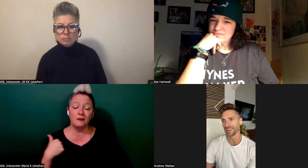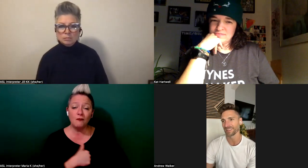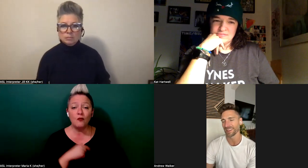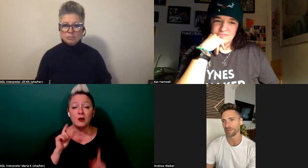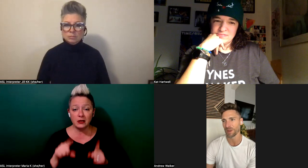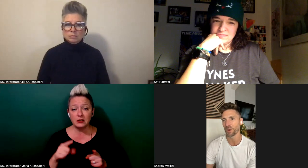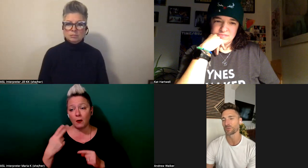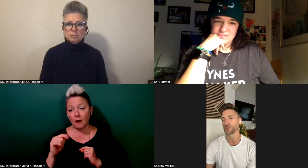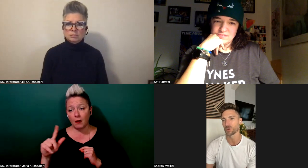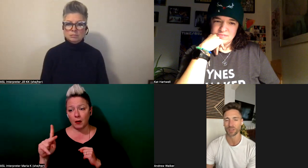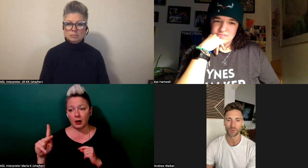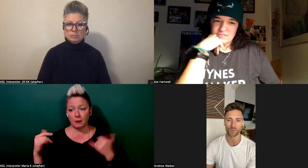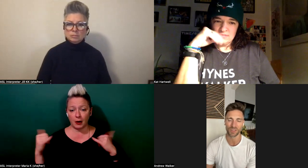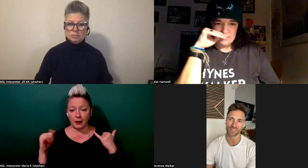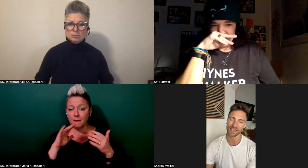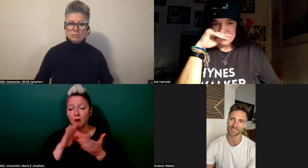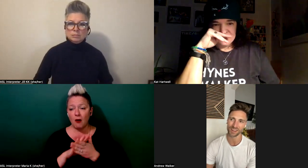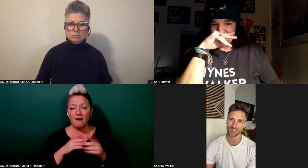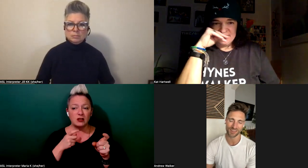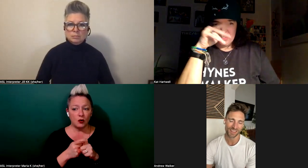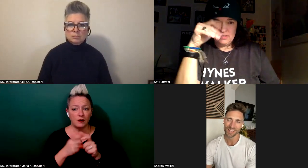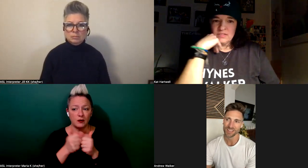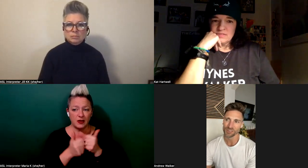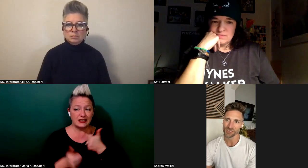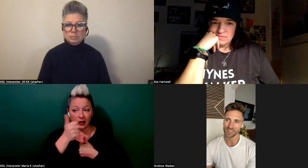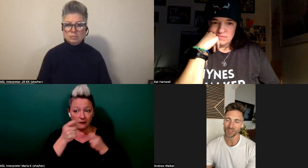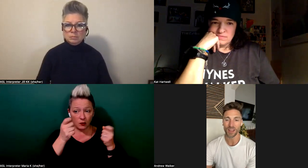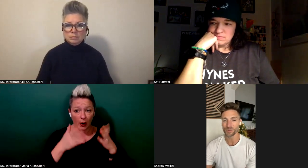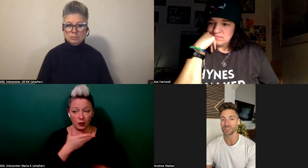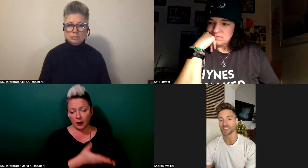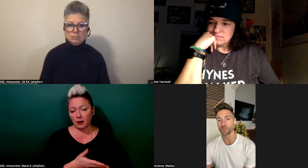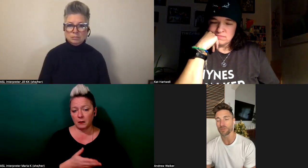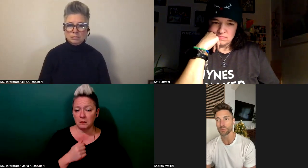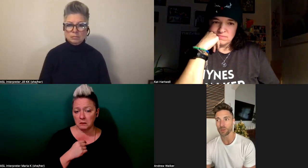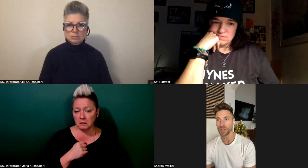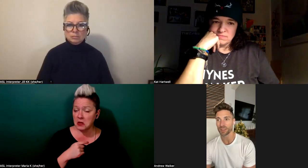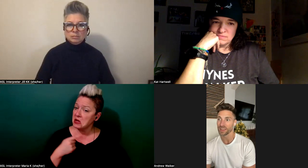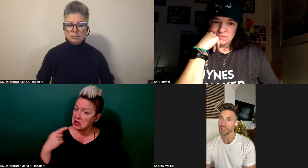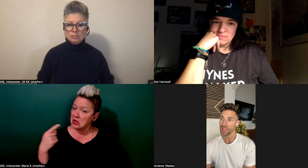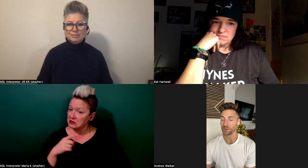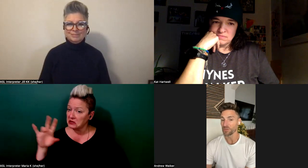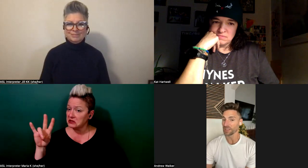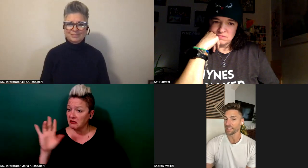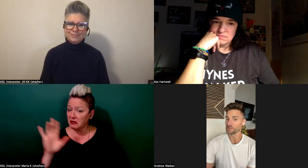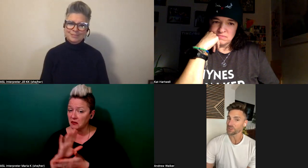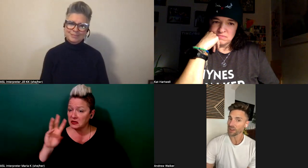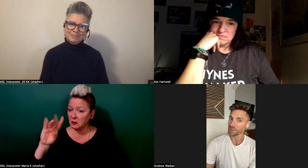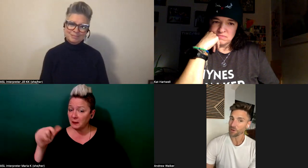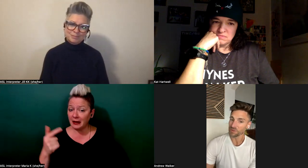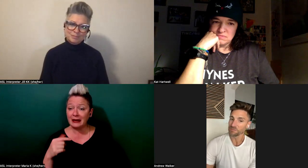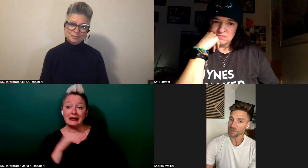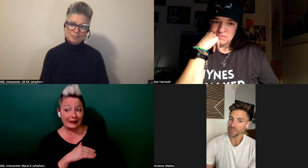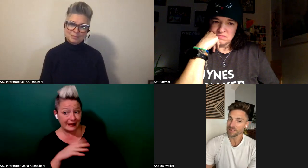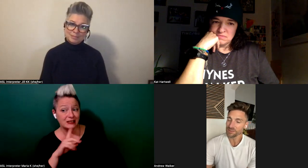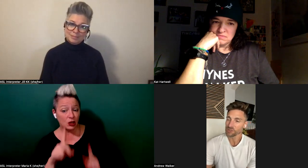time, and my wife was joking with one of the execs there, and she's like, Andrew's done 7 movies in Winnipeg. He's been talking